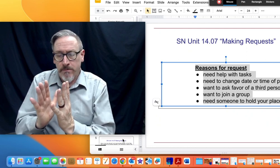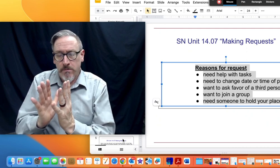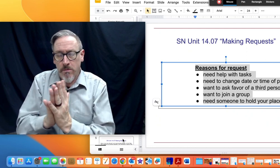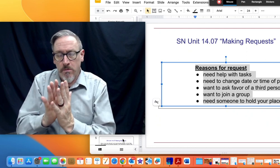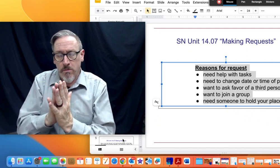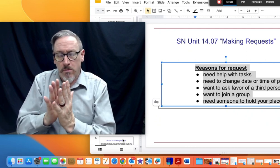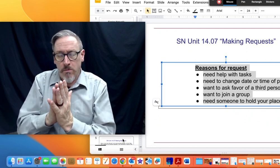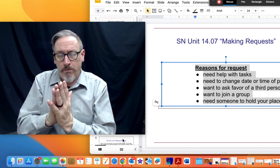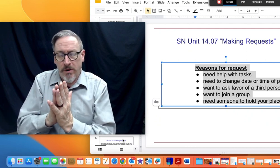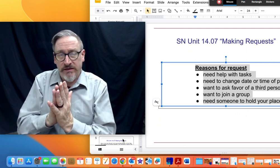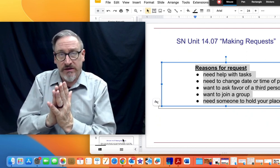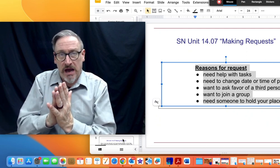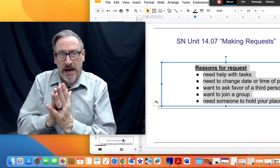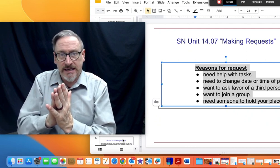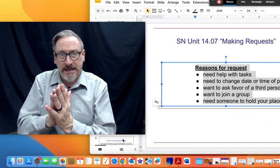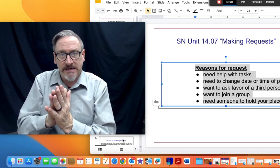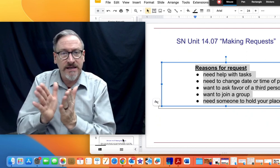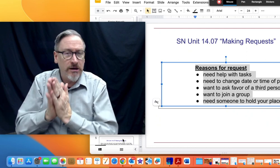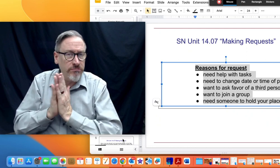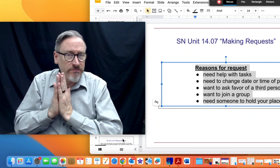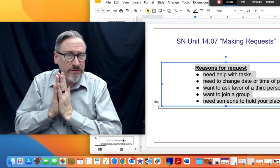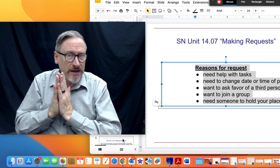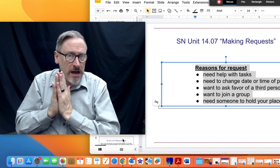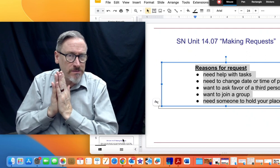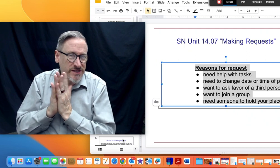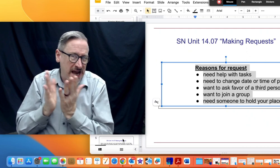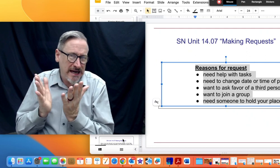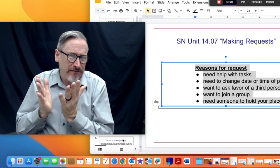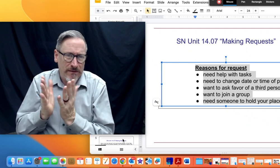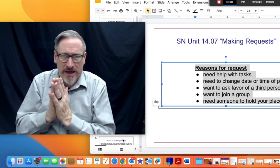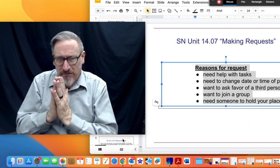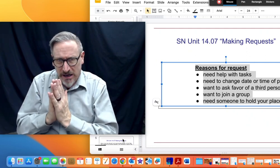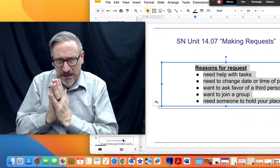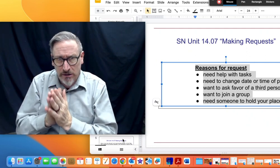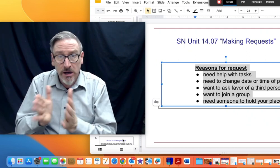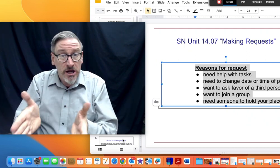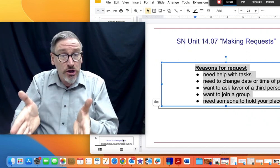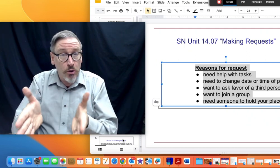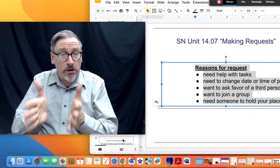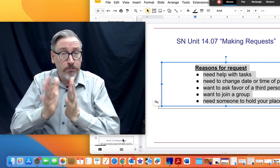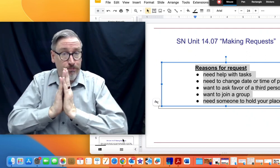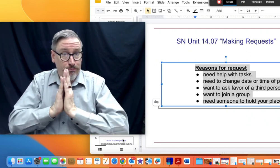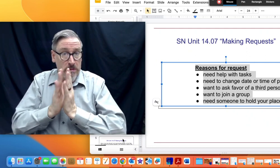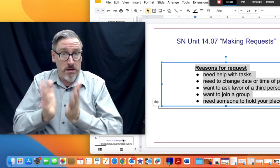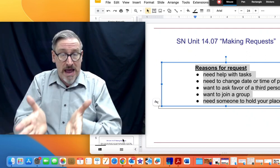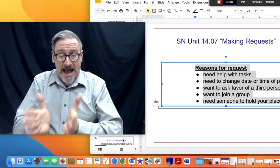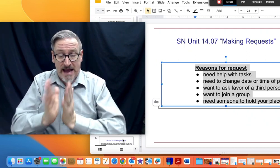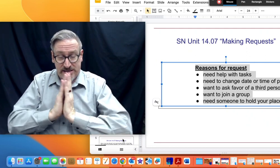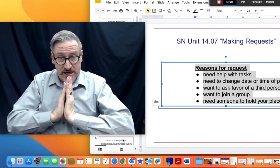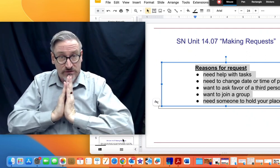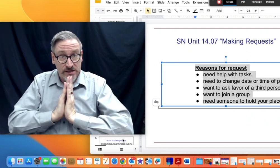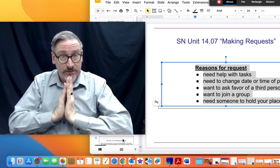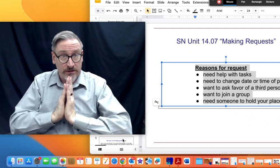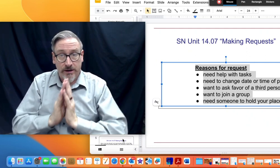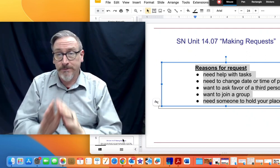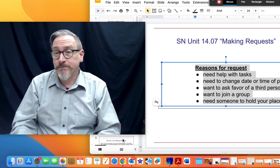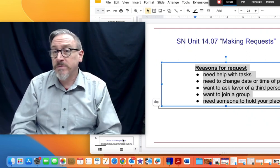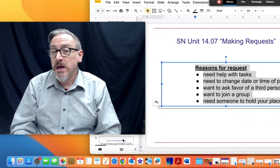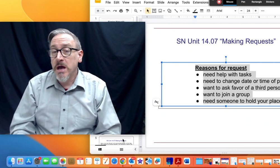Um, but the idea is, comes kind of from that, right? You're asking for